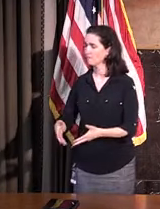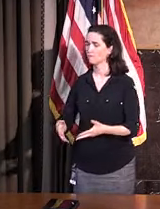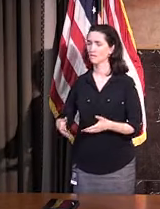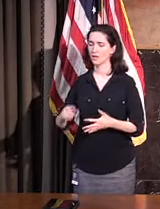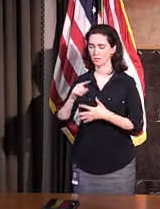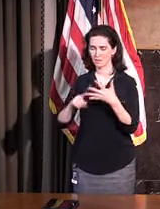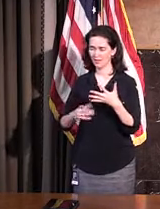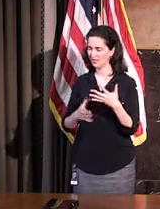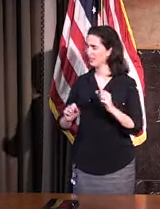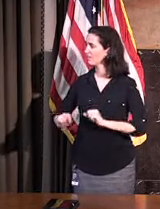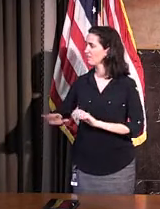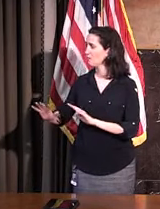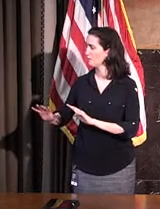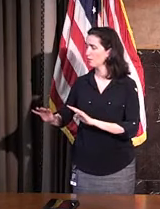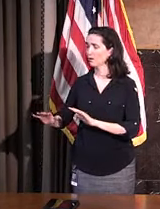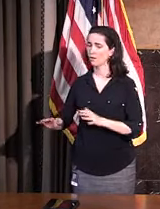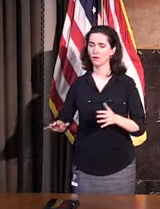lot.